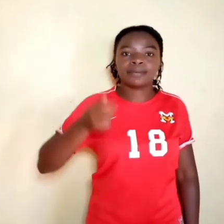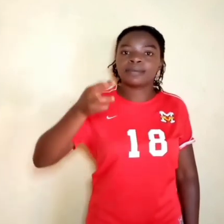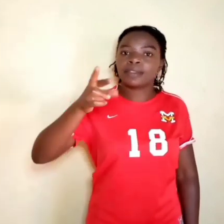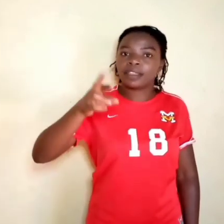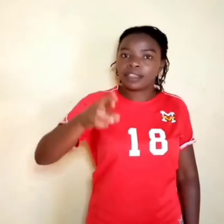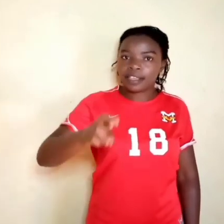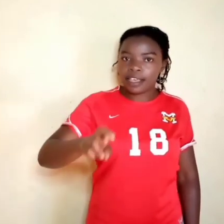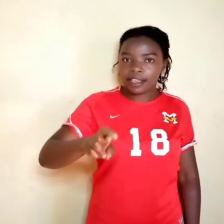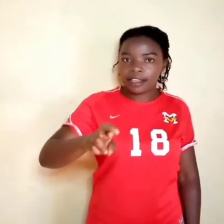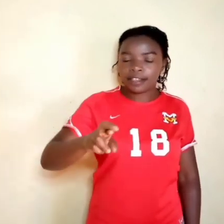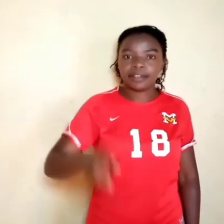her,